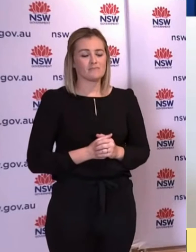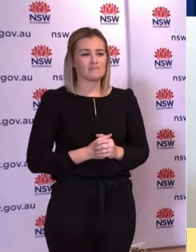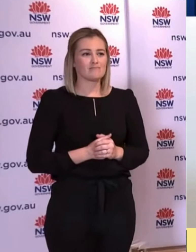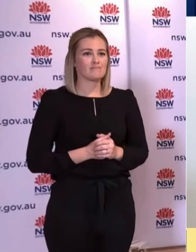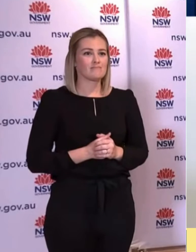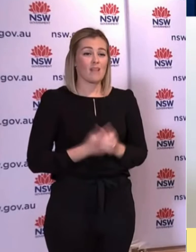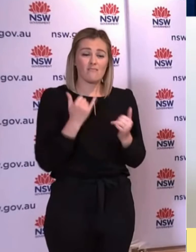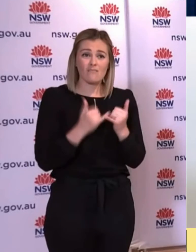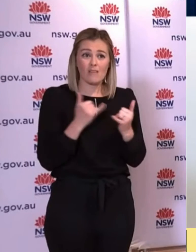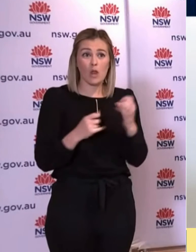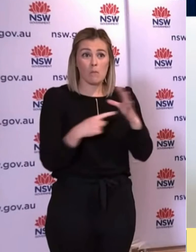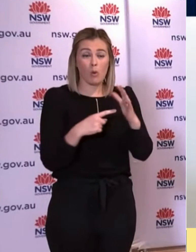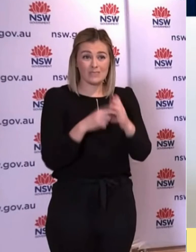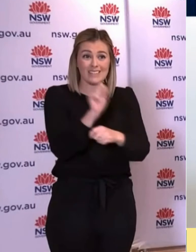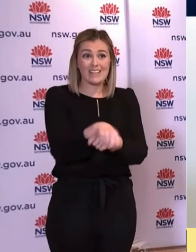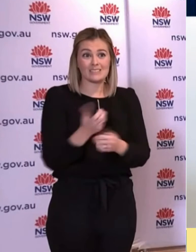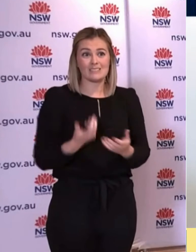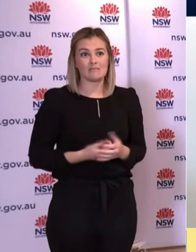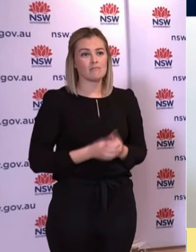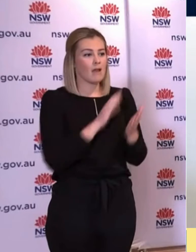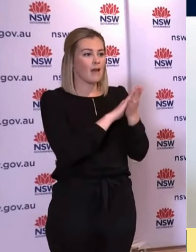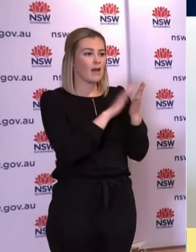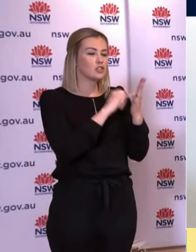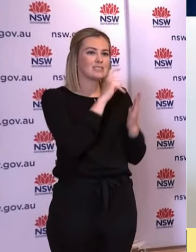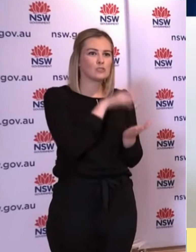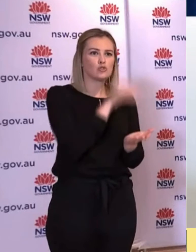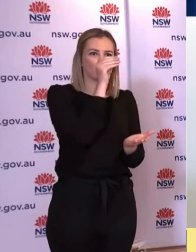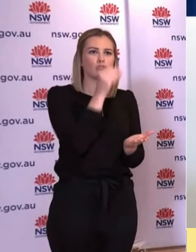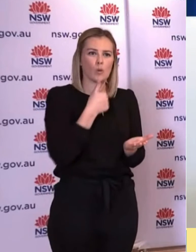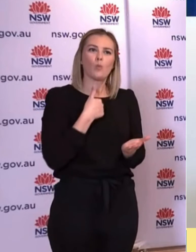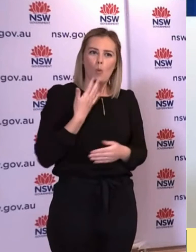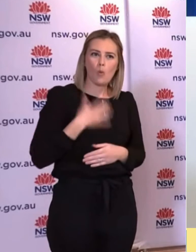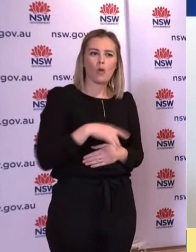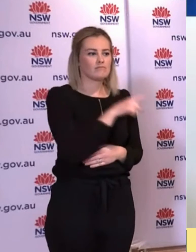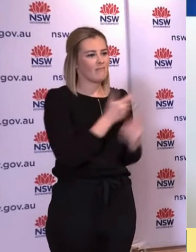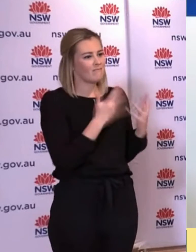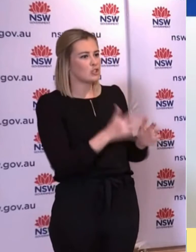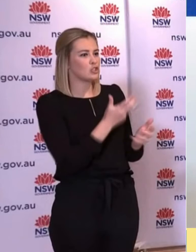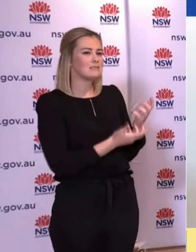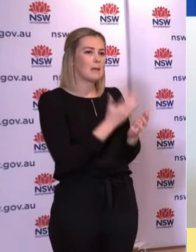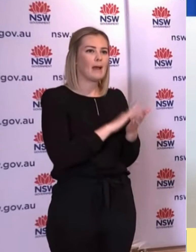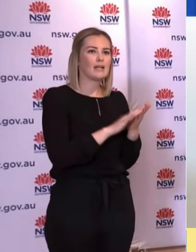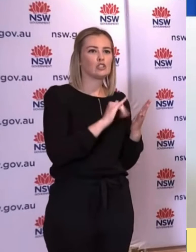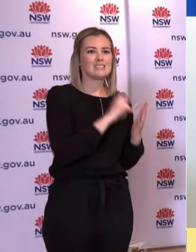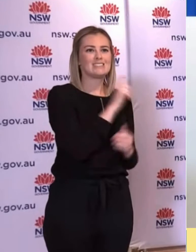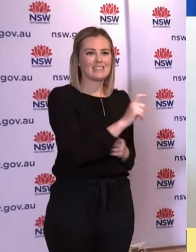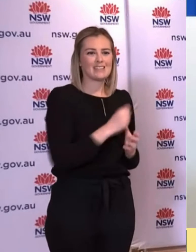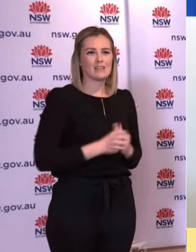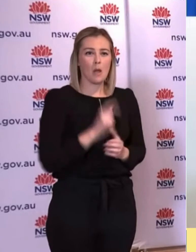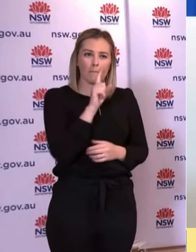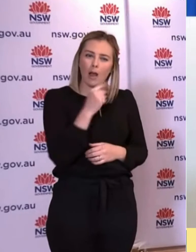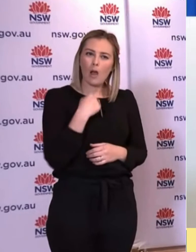and for Year 12s to sit their HSC, we absolutely understand that, but the well-being of students, of teachers